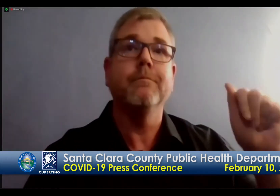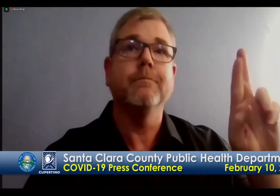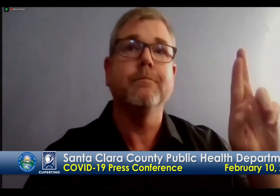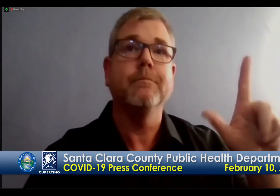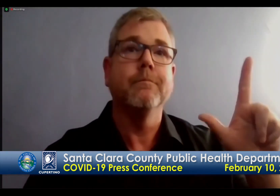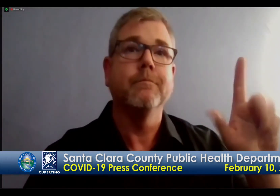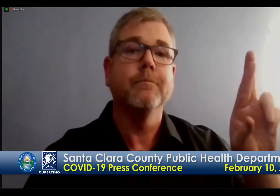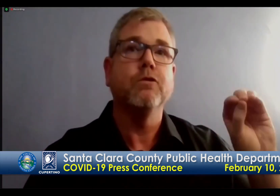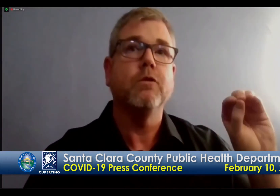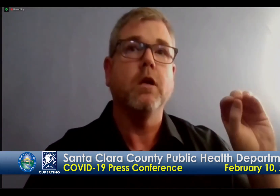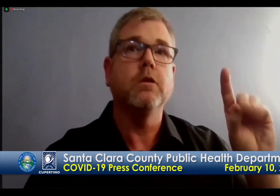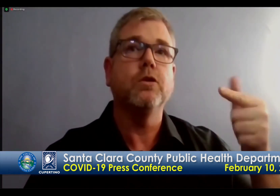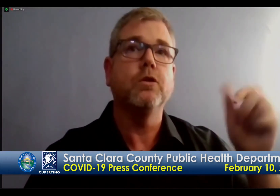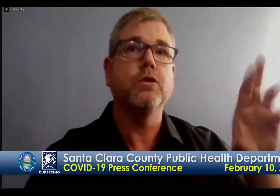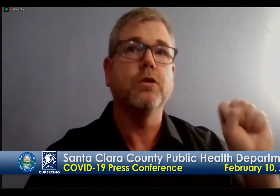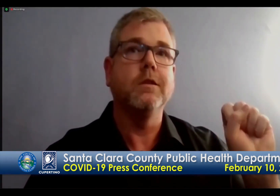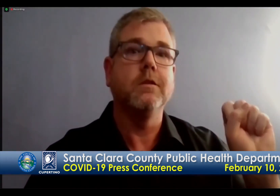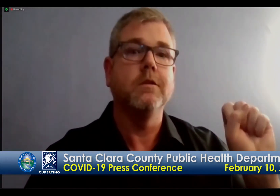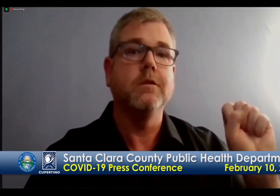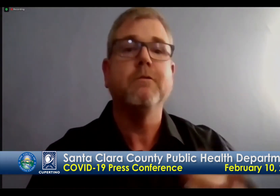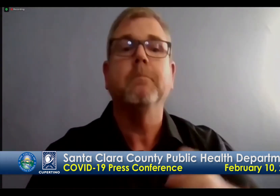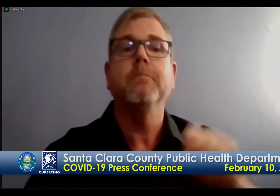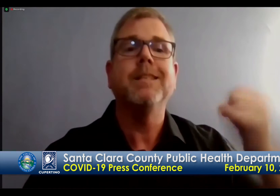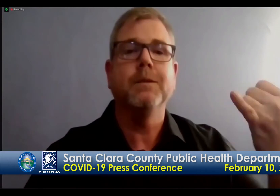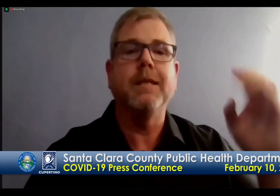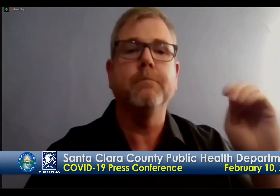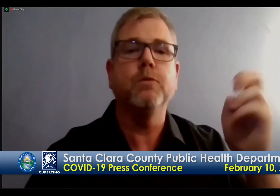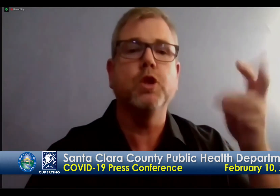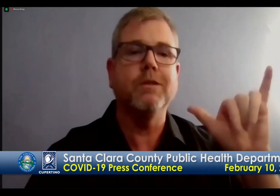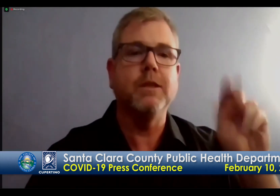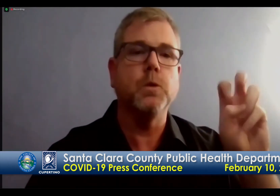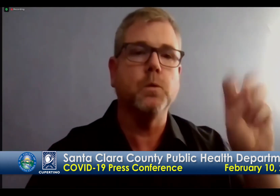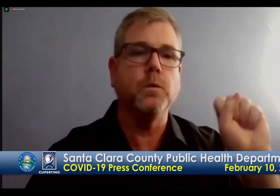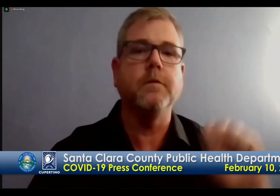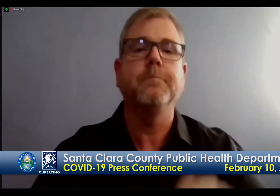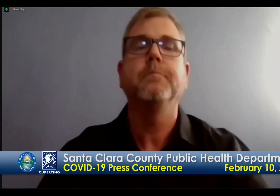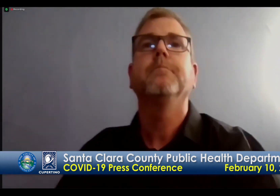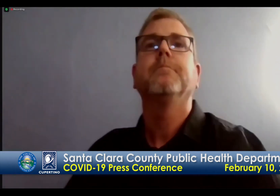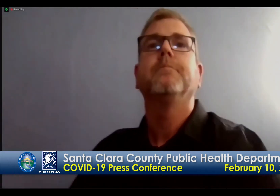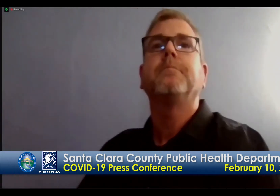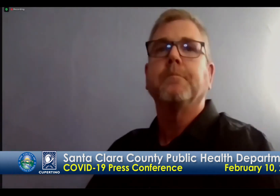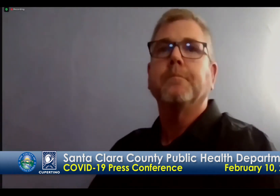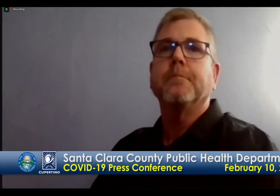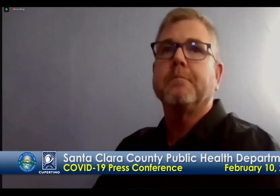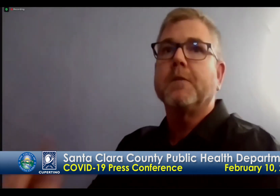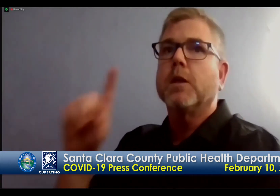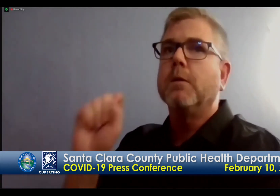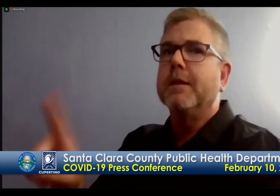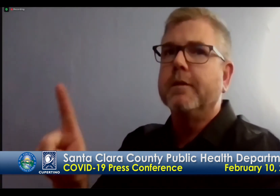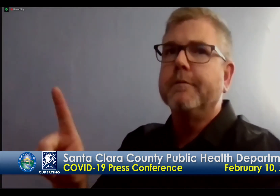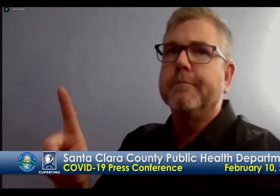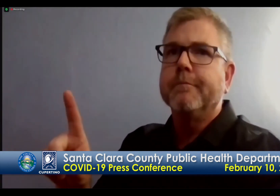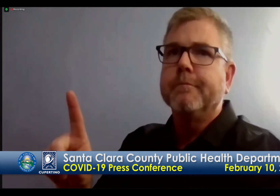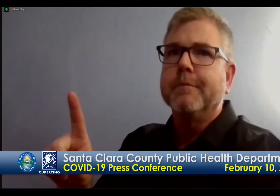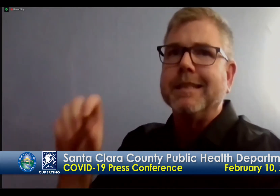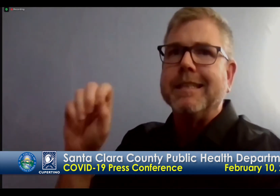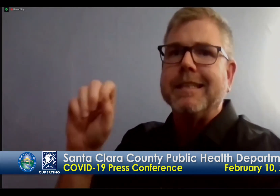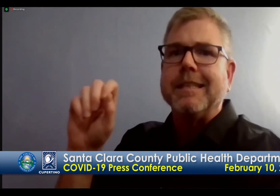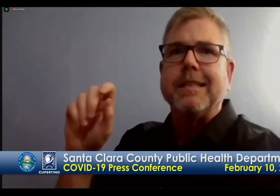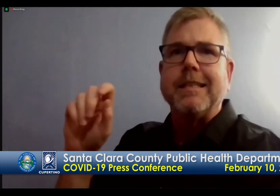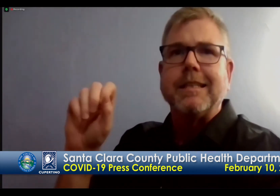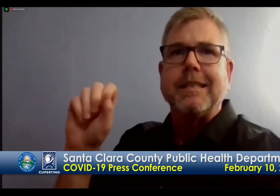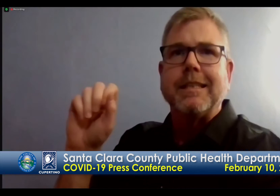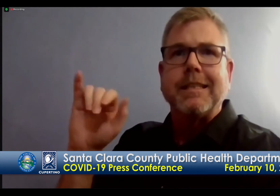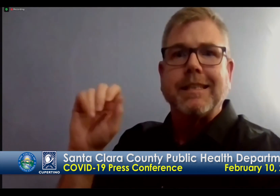thanks very much. Few quick things. Where did the Santa Clara County person travel to? Number one.